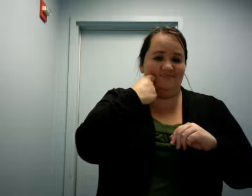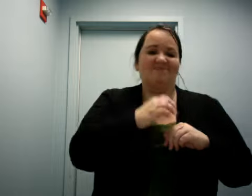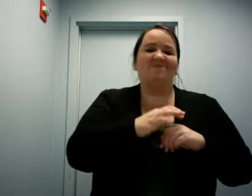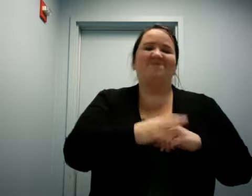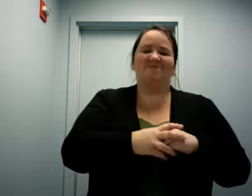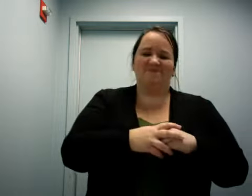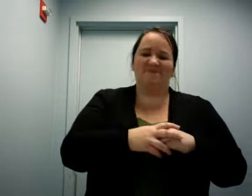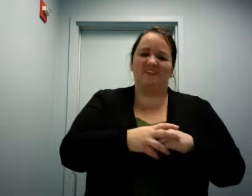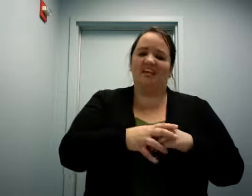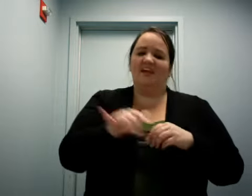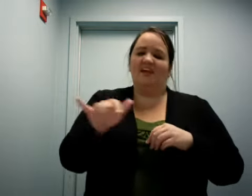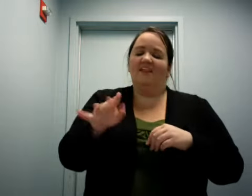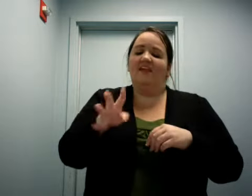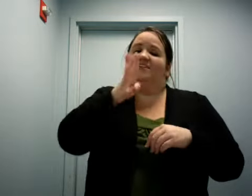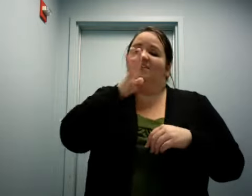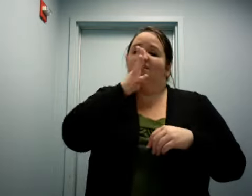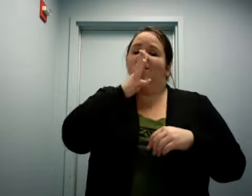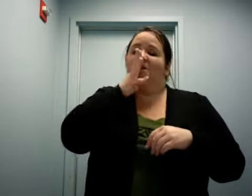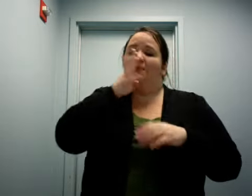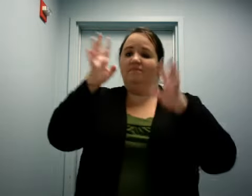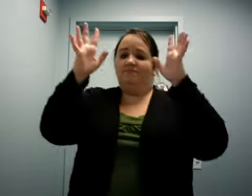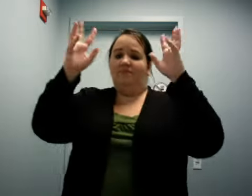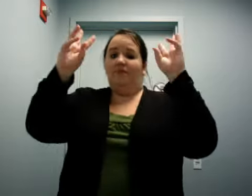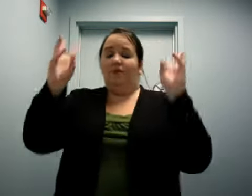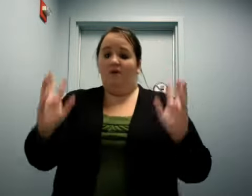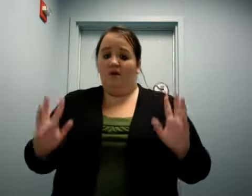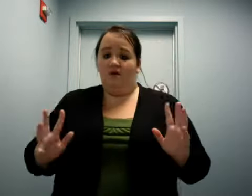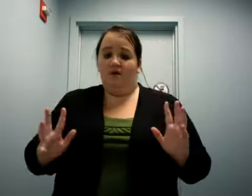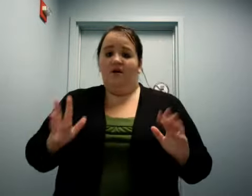and they talked a lot about the weather, how lovely it was that the sun had come out.